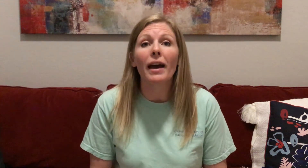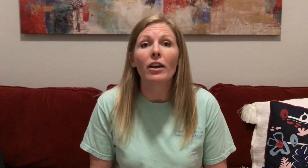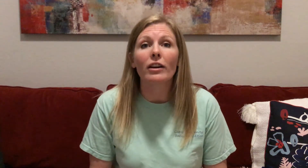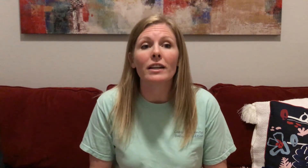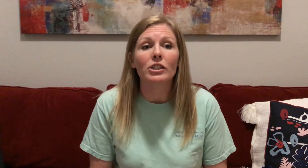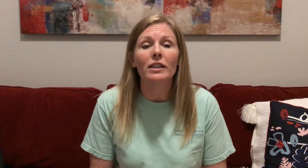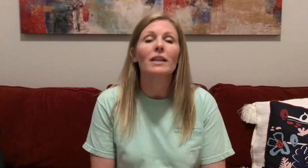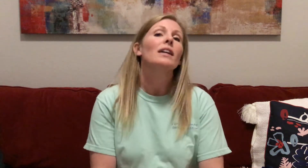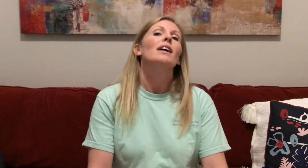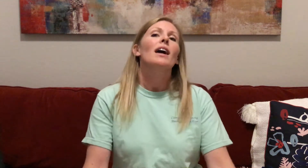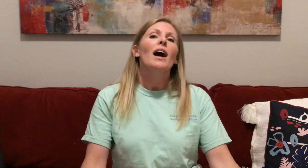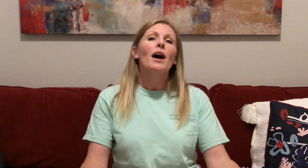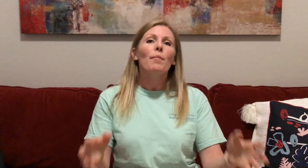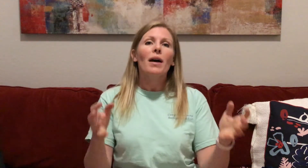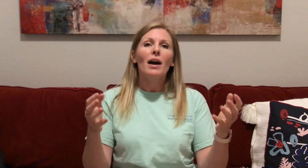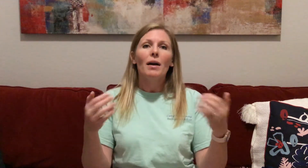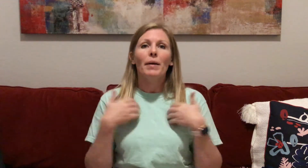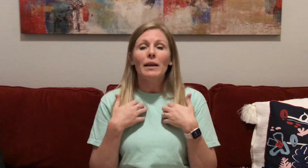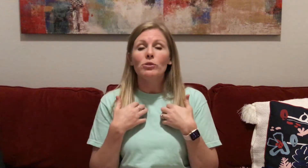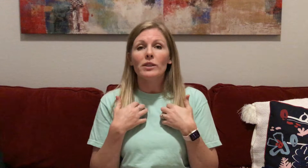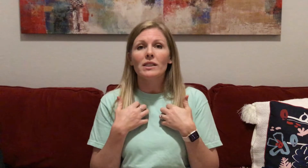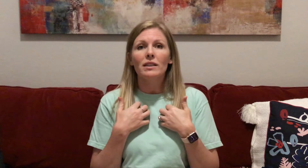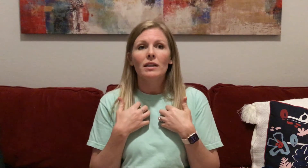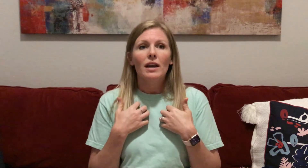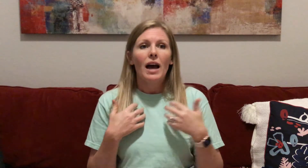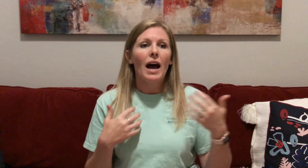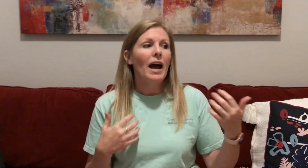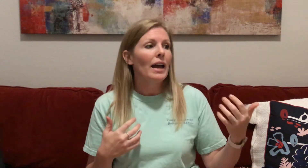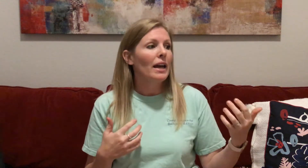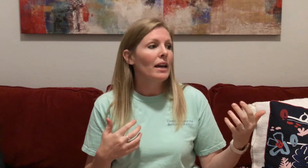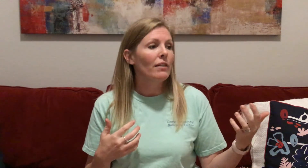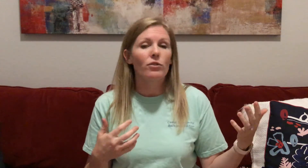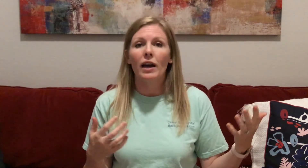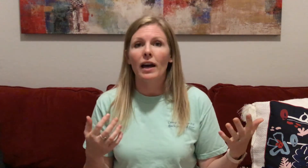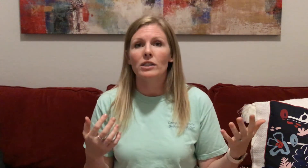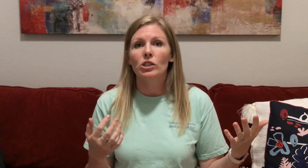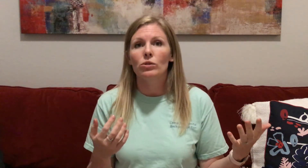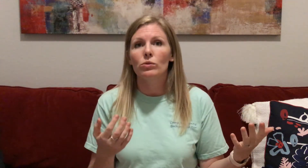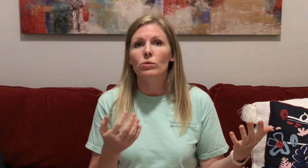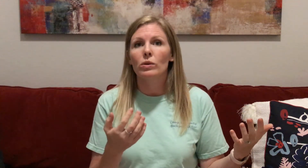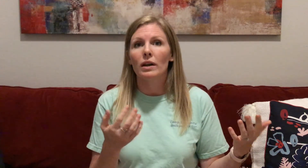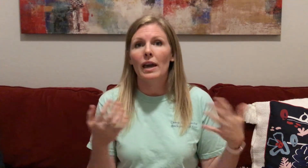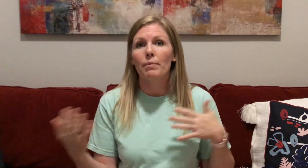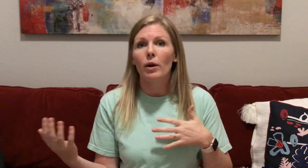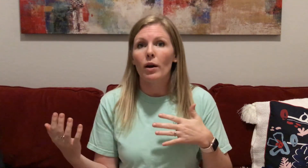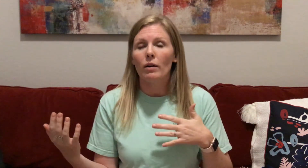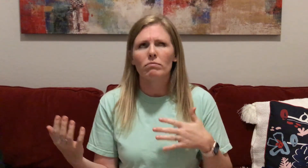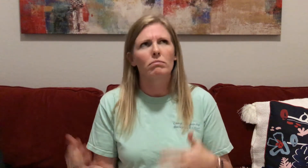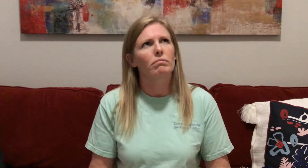Backyard Edition. My name's Kristen. If you got to do Camp